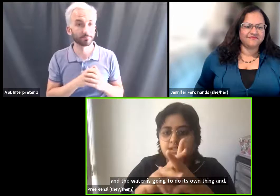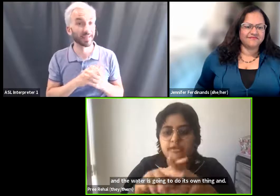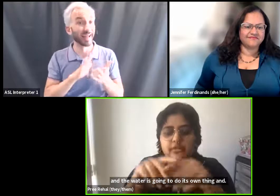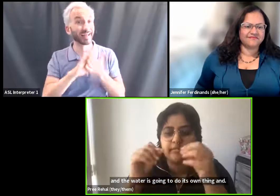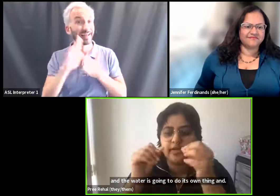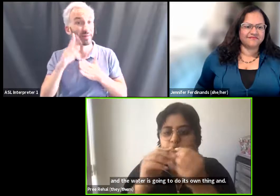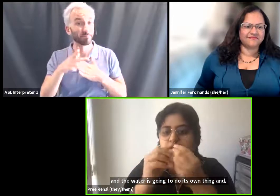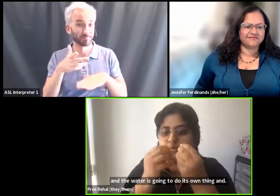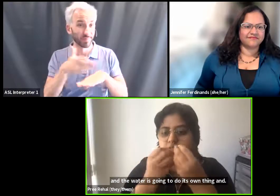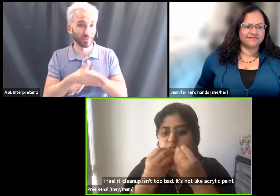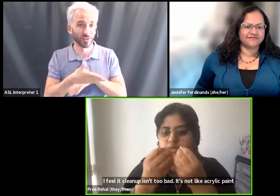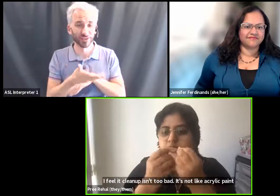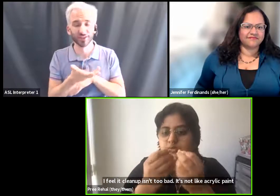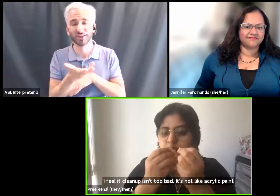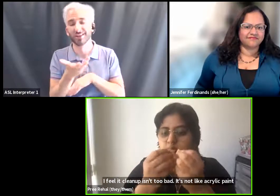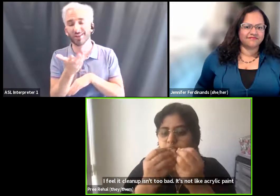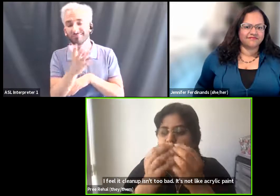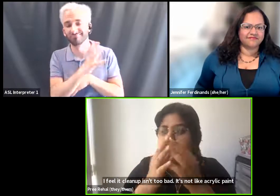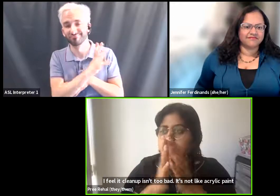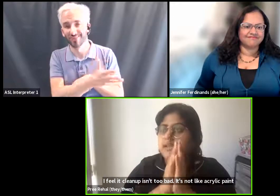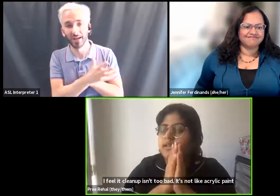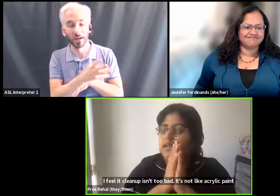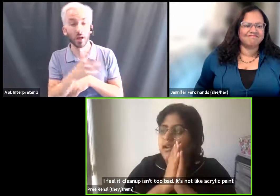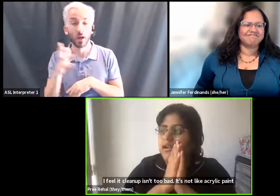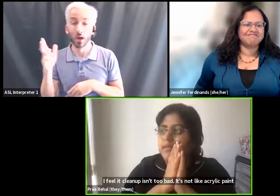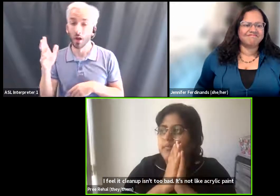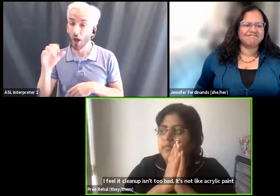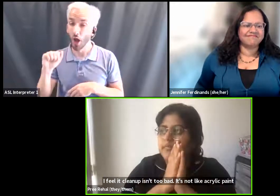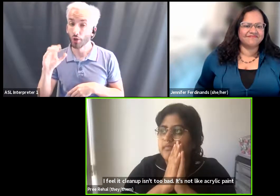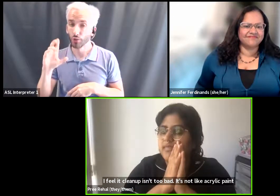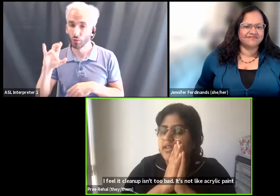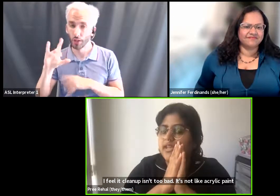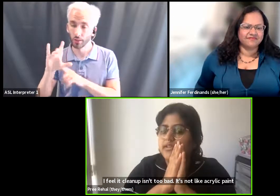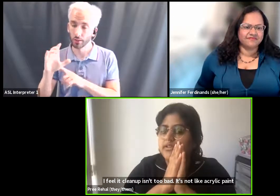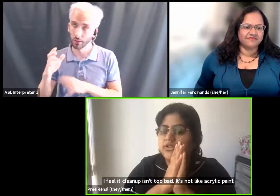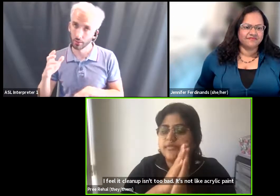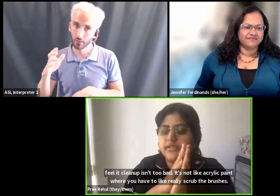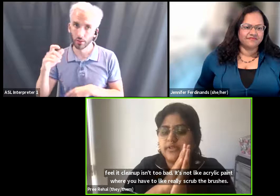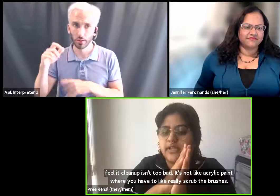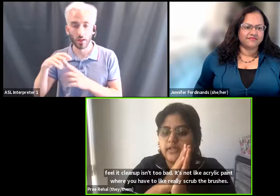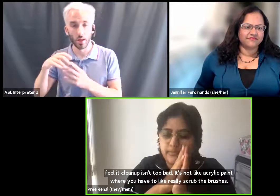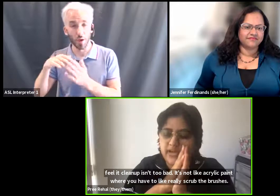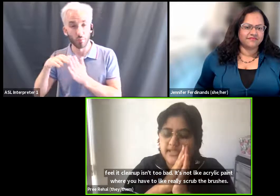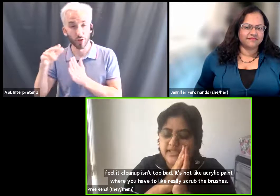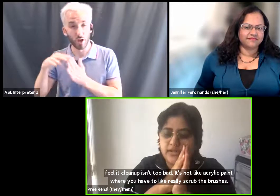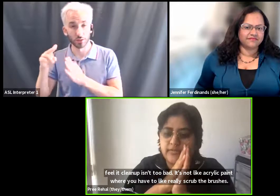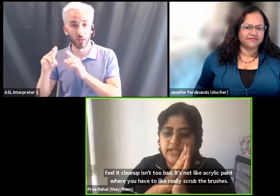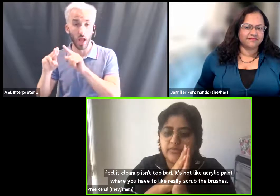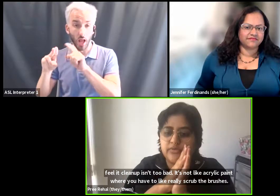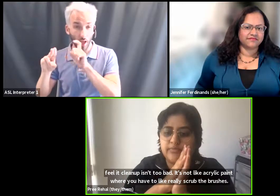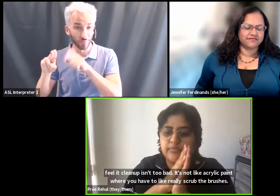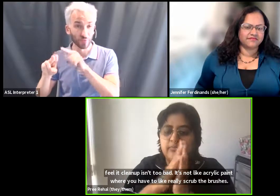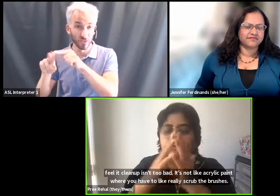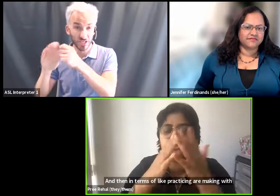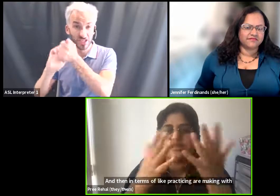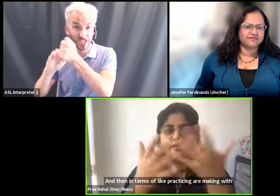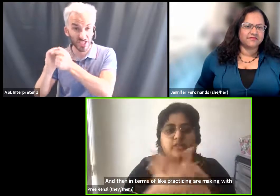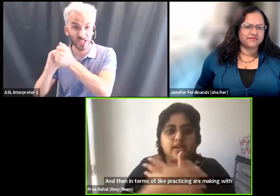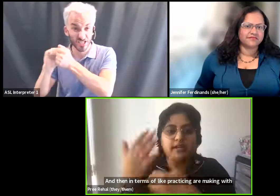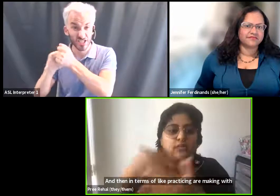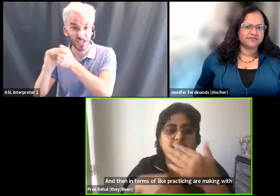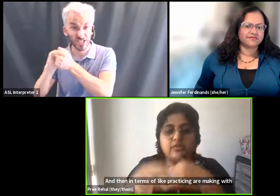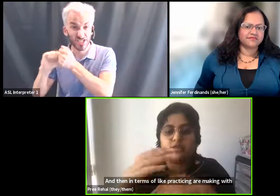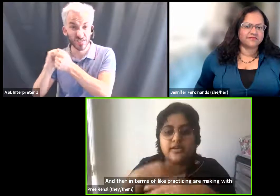It's not like acrylic paint where you have to like really scrub the brushes. And then in terms of like practicing art making with folks